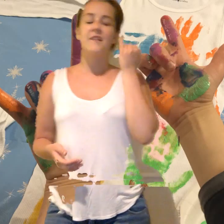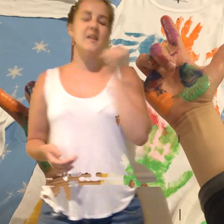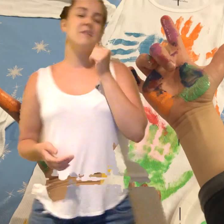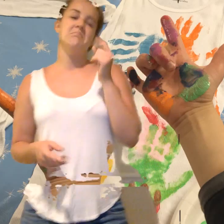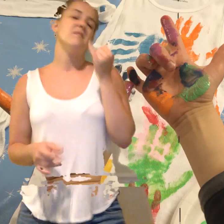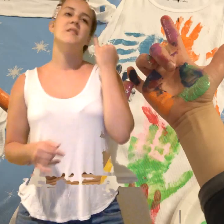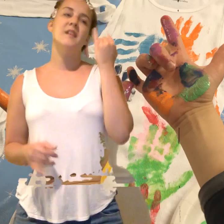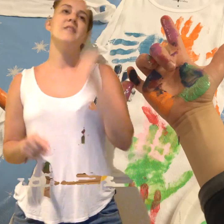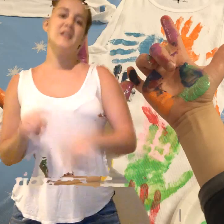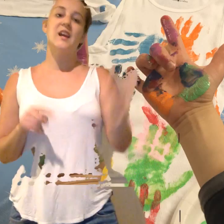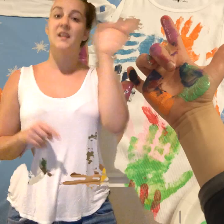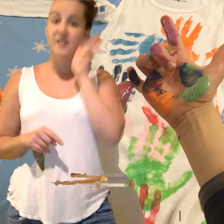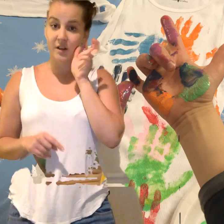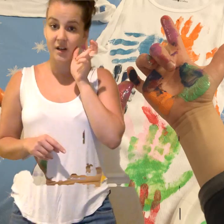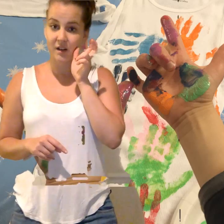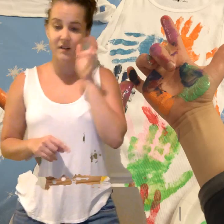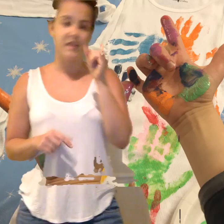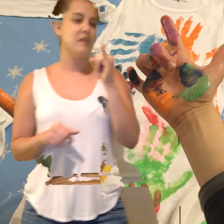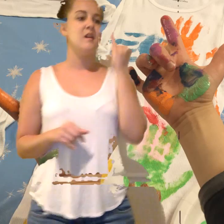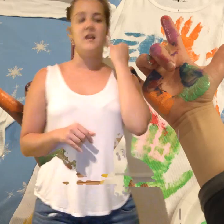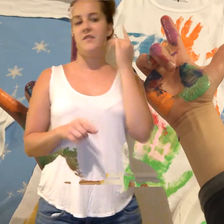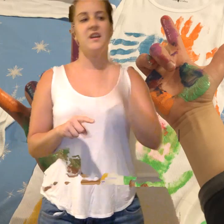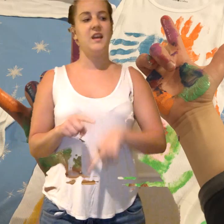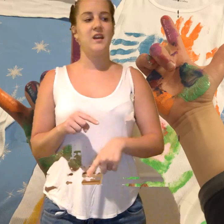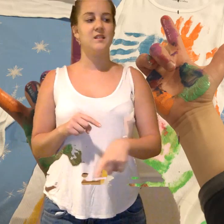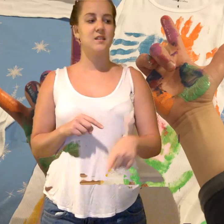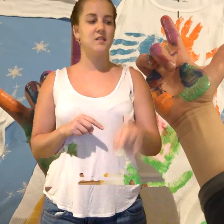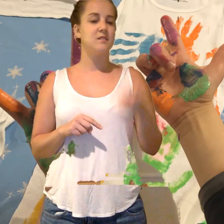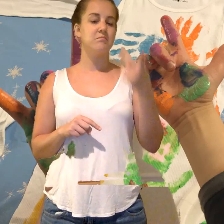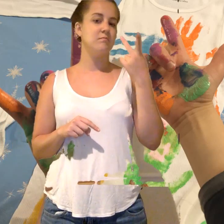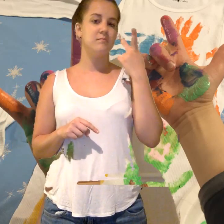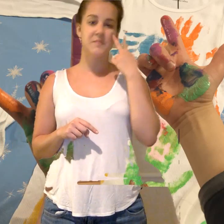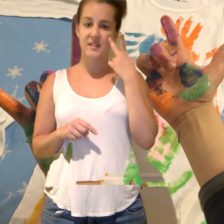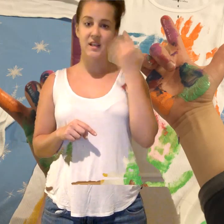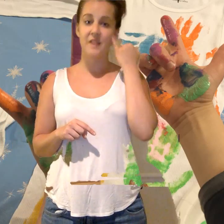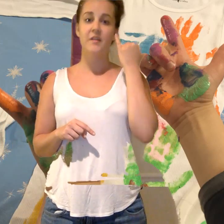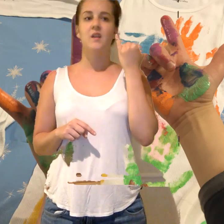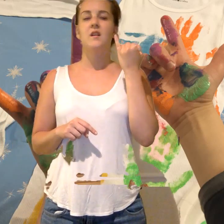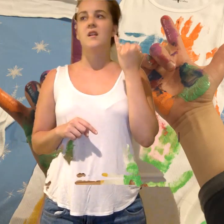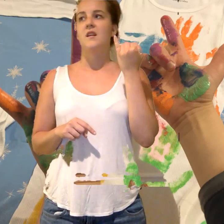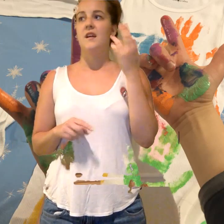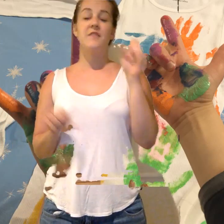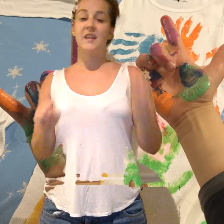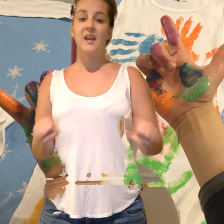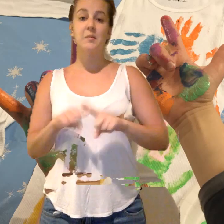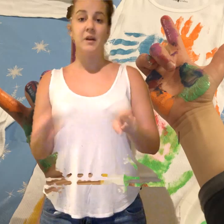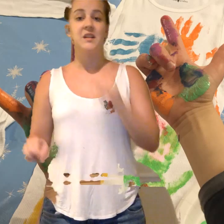if they can't hear, if they can't see, if they can but it's